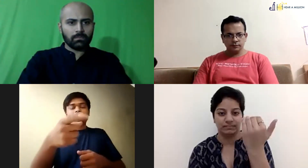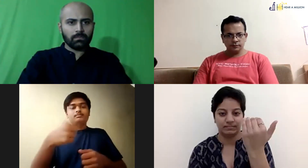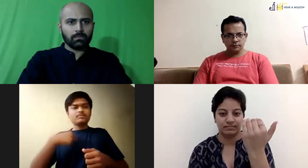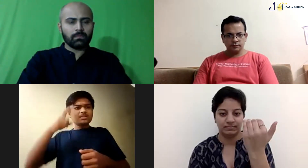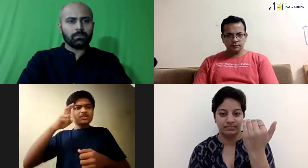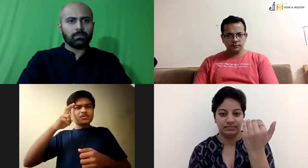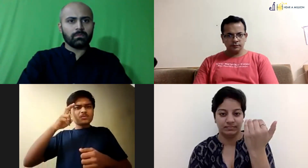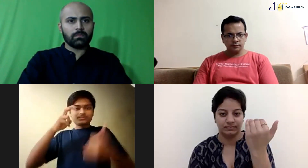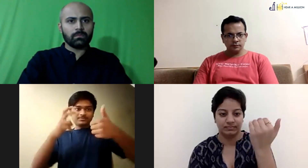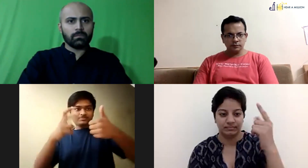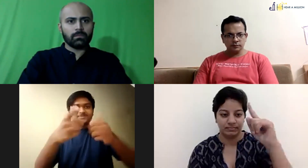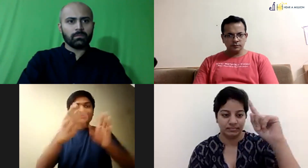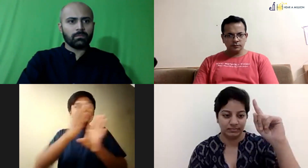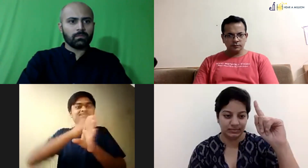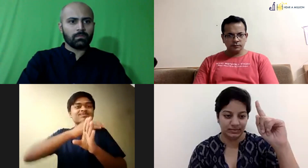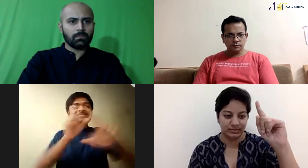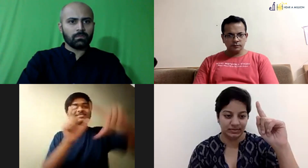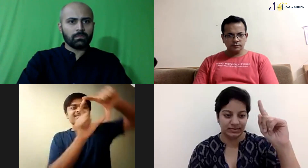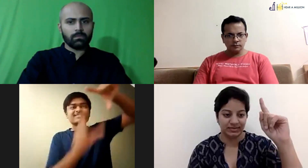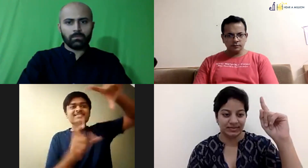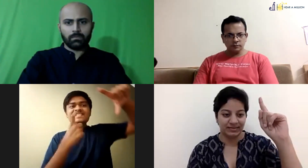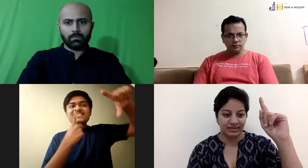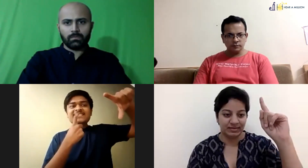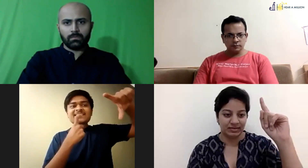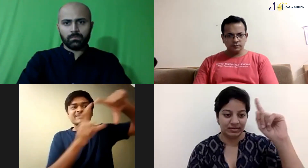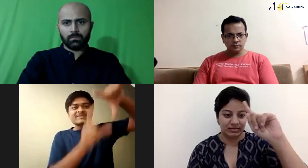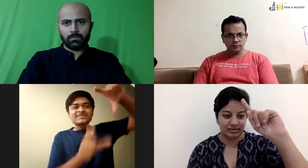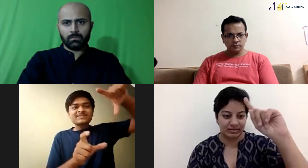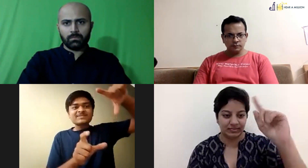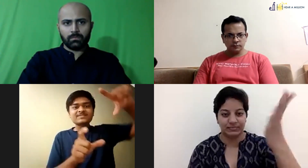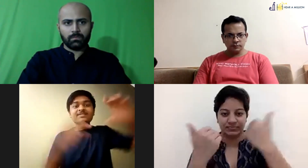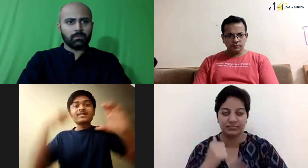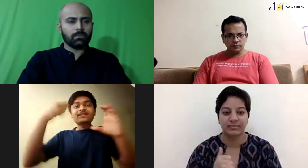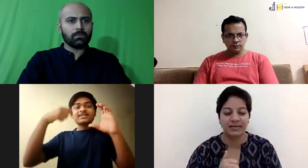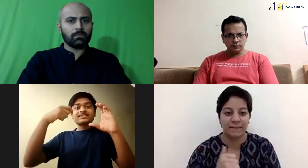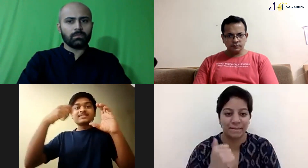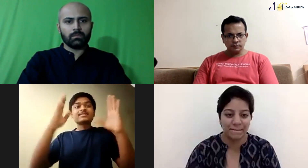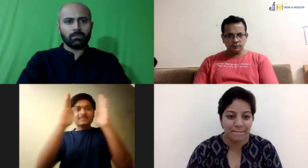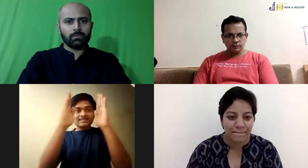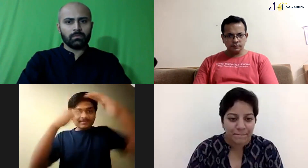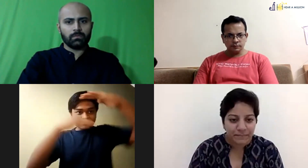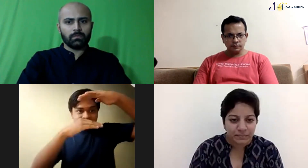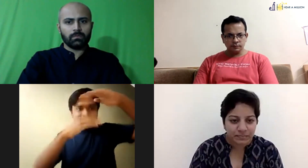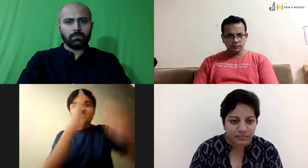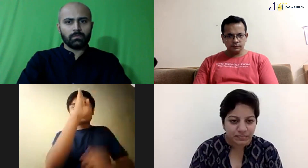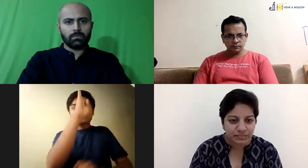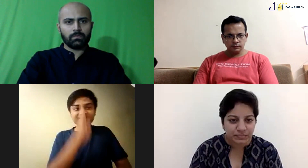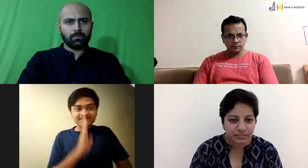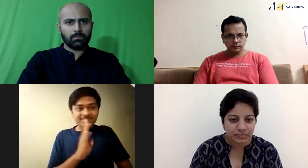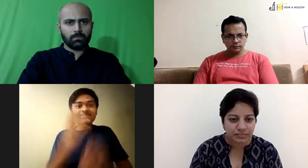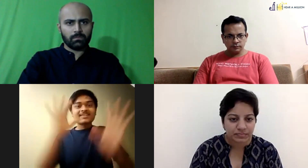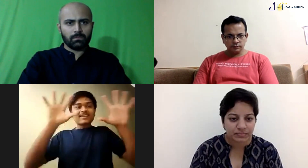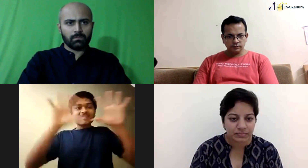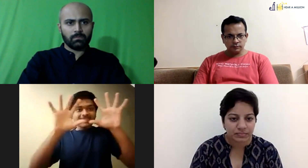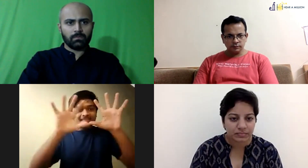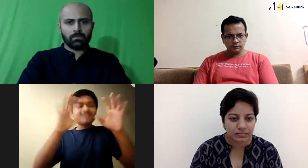Okay, perfect. Now you can see her. So I have a doubt. Earlier, you are having a white. You were